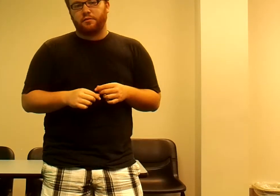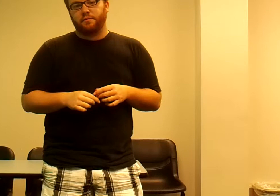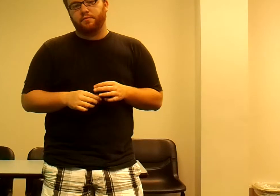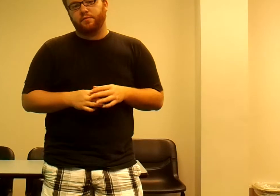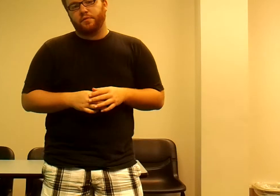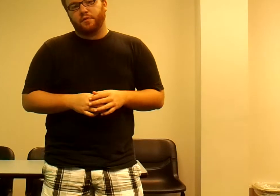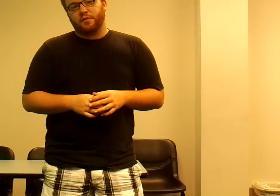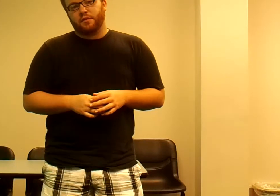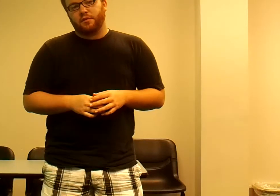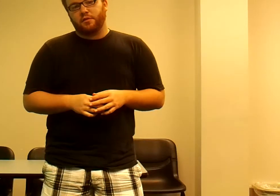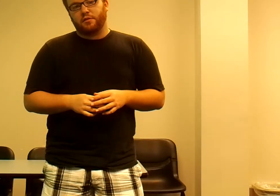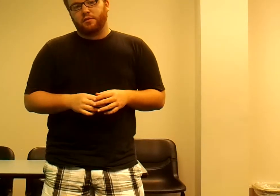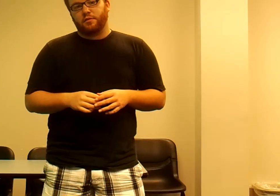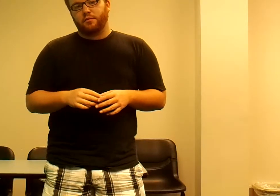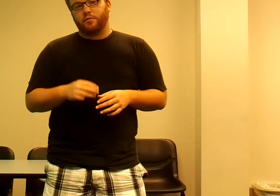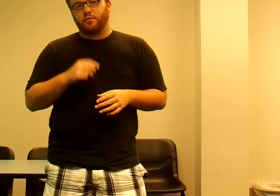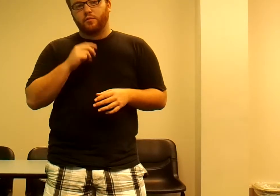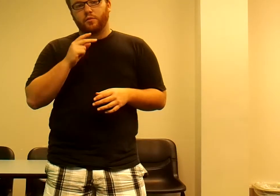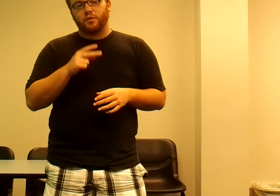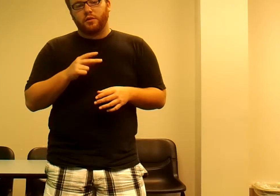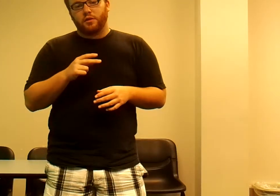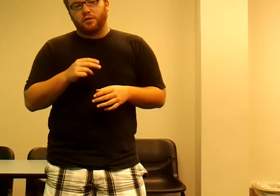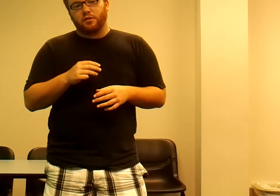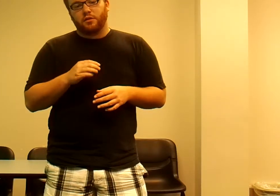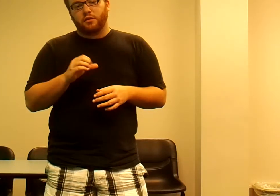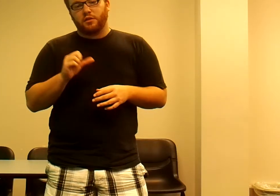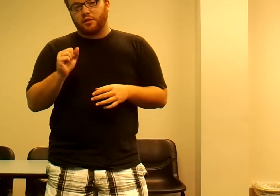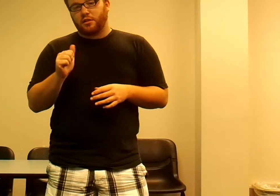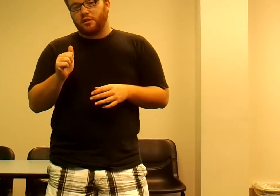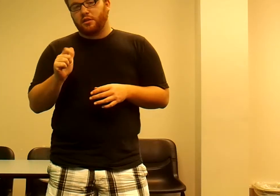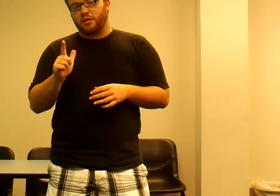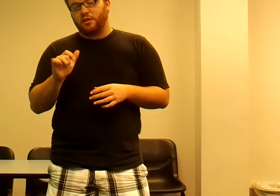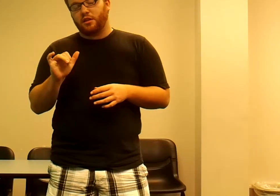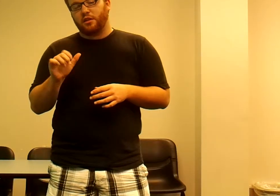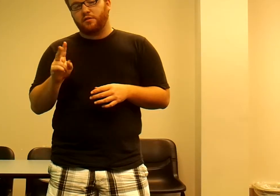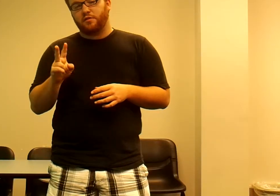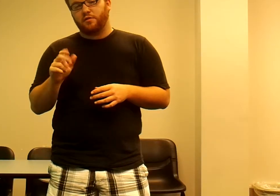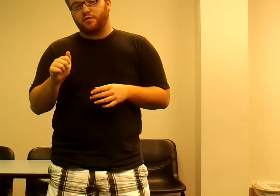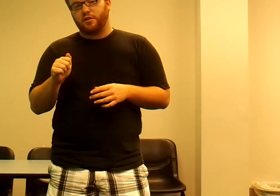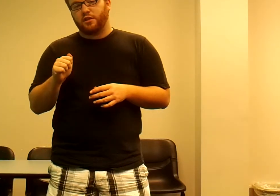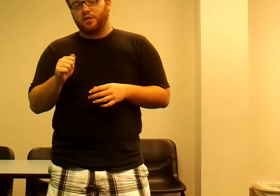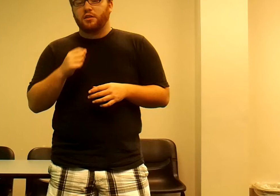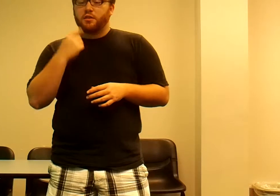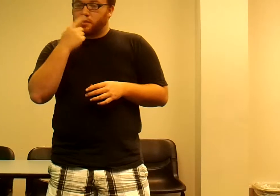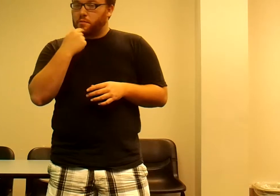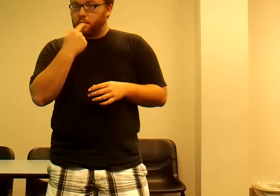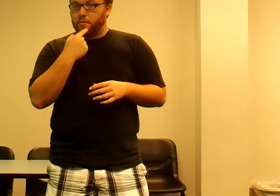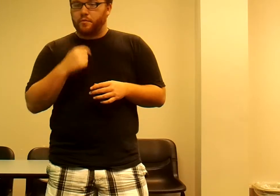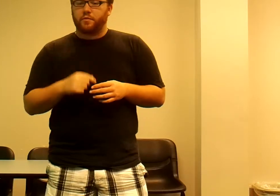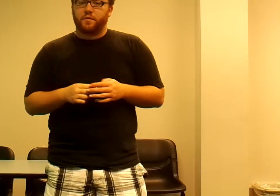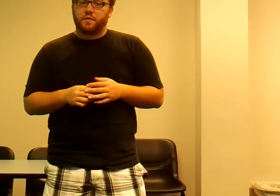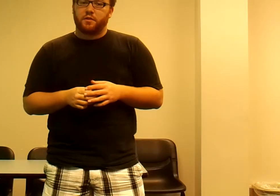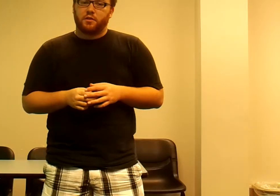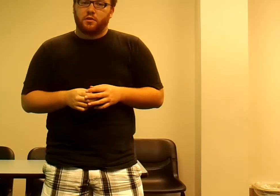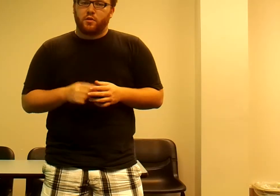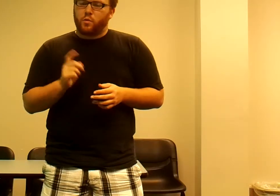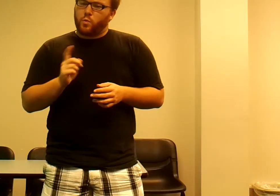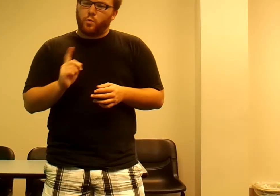mouths saliva was produced. But we talked about where did that come from. When we talked about the lemon and used the